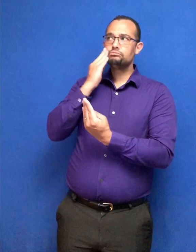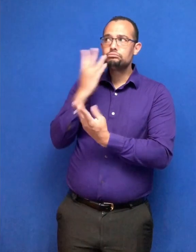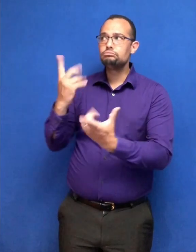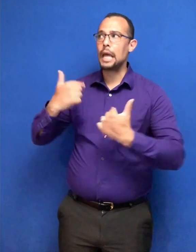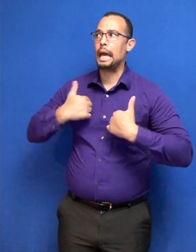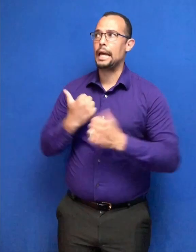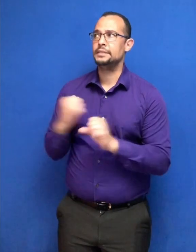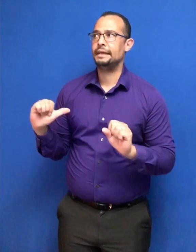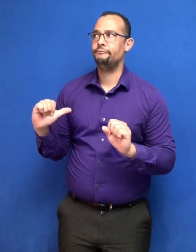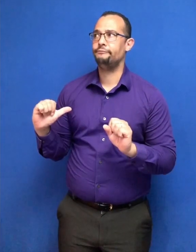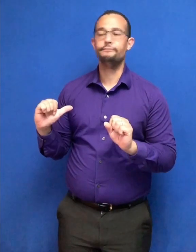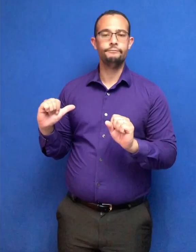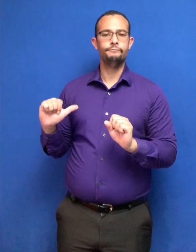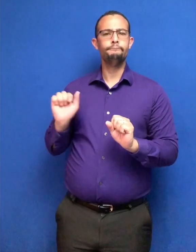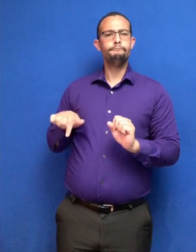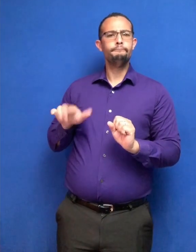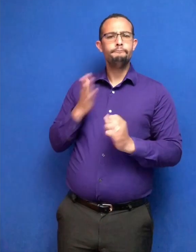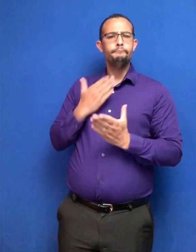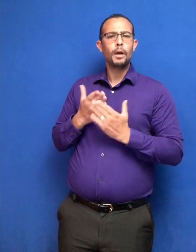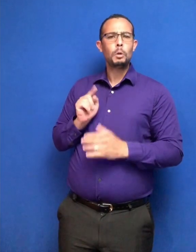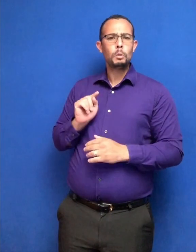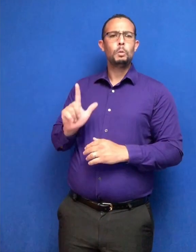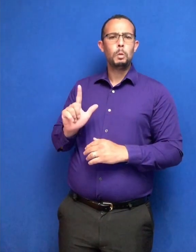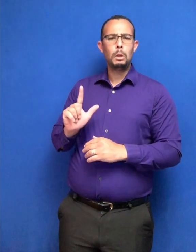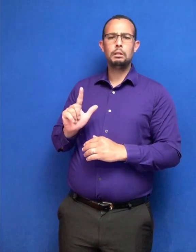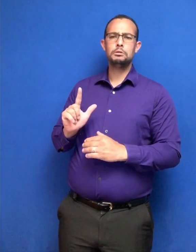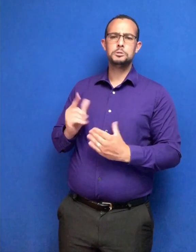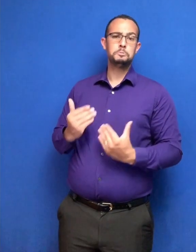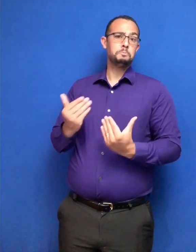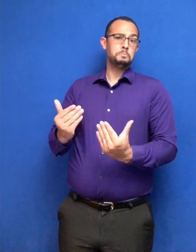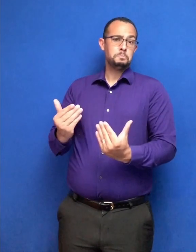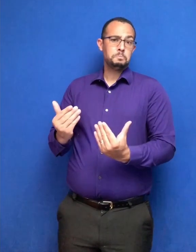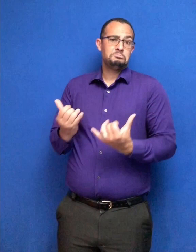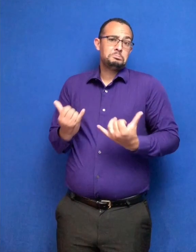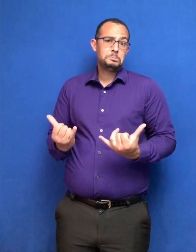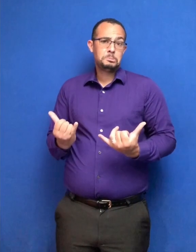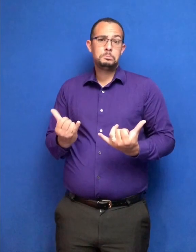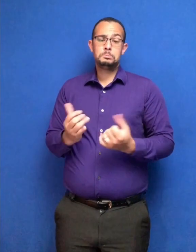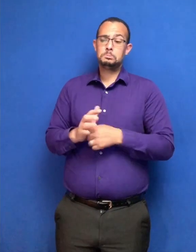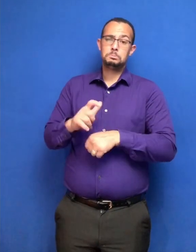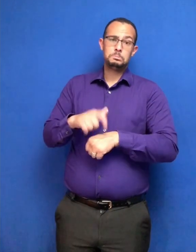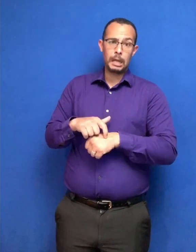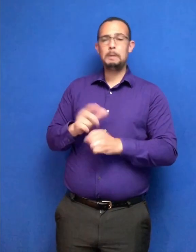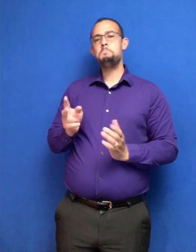It's a good tool. So go ahead and look at it while you have a minute.